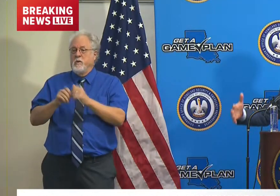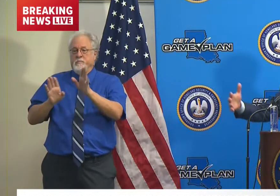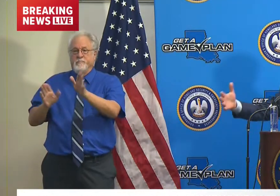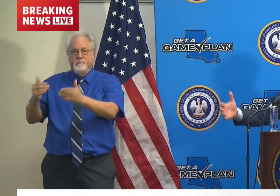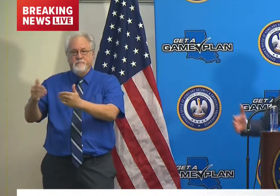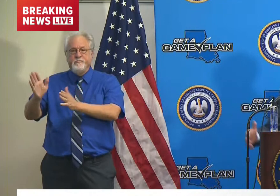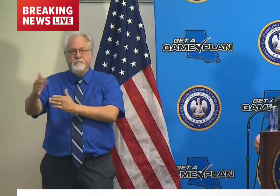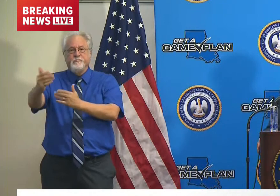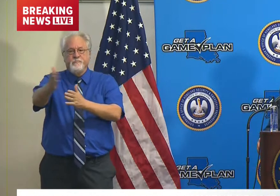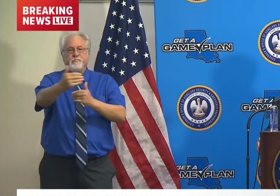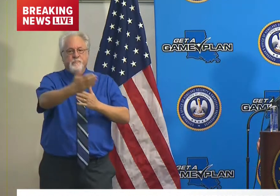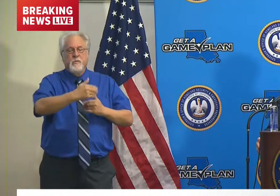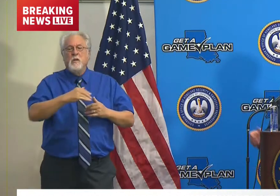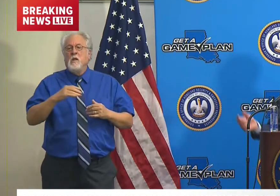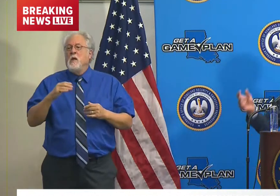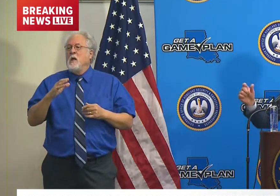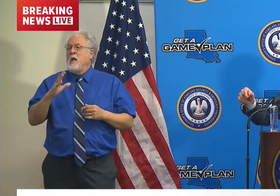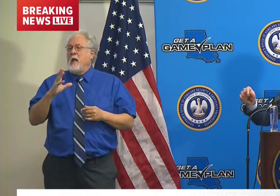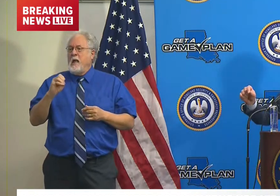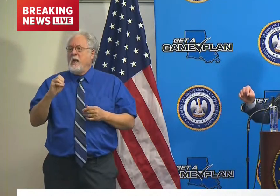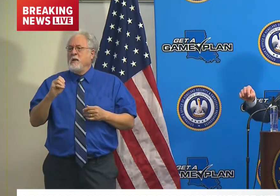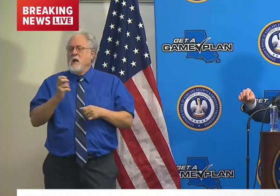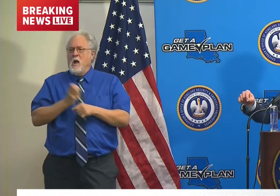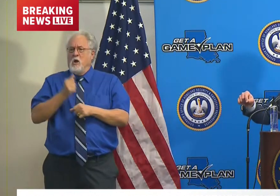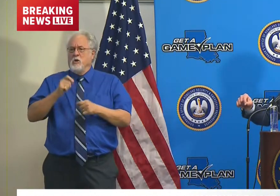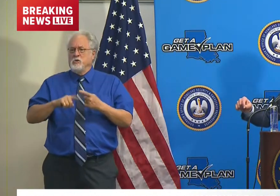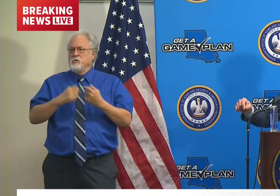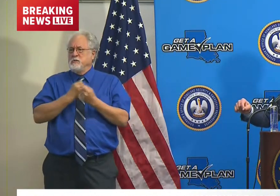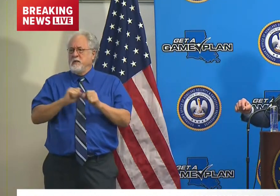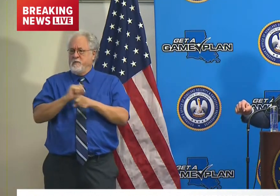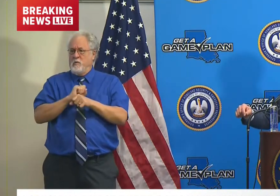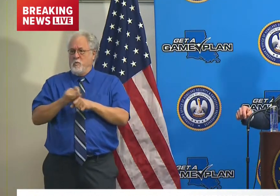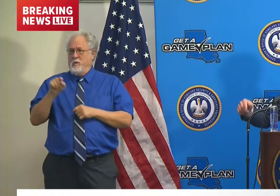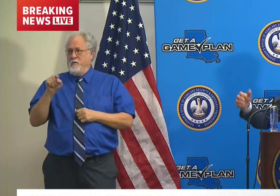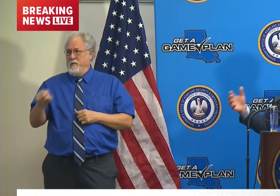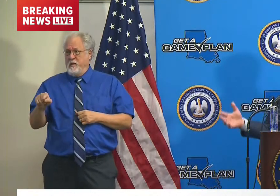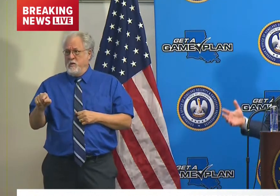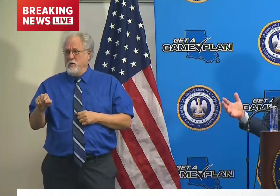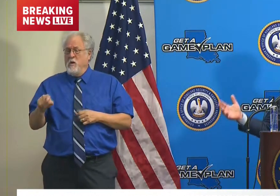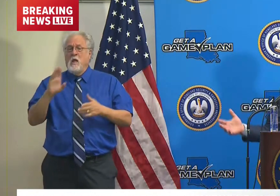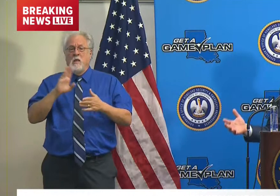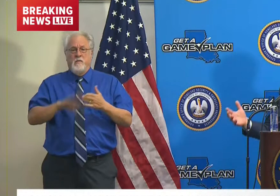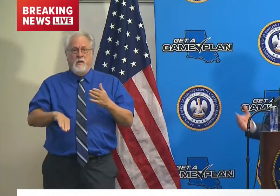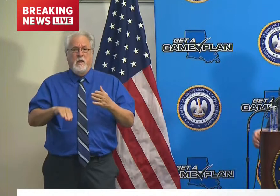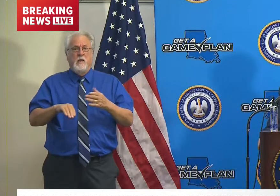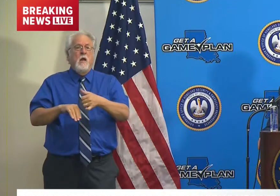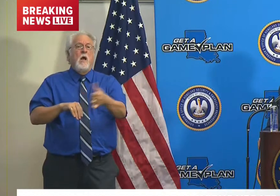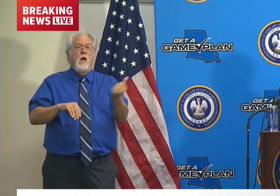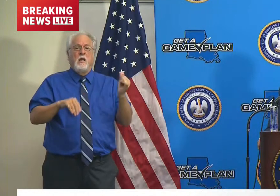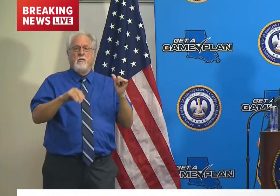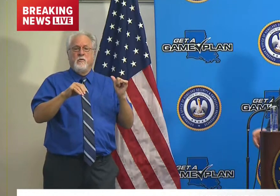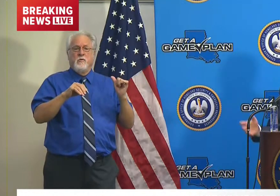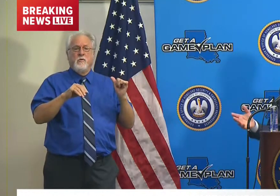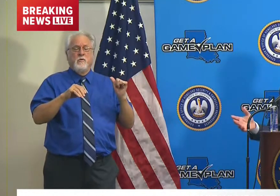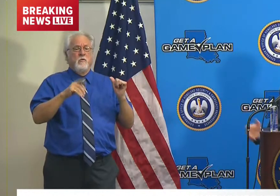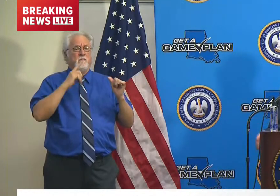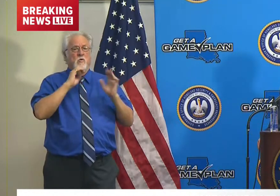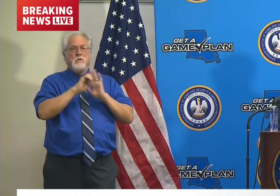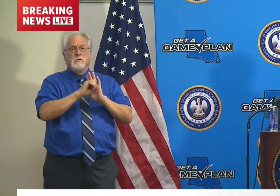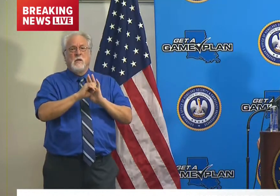and so forth, and it is harder to safely work in that environment than it is elsewhere. You know, for